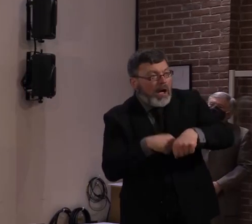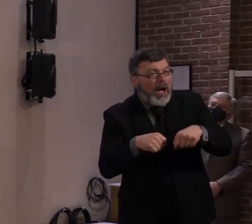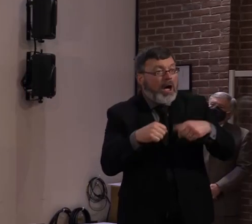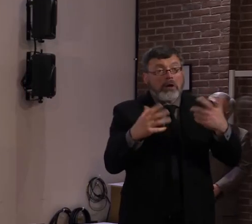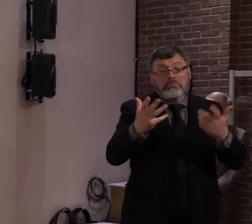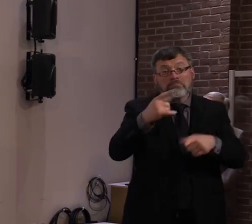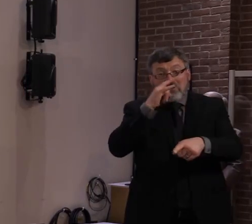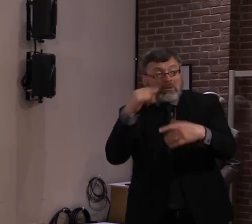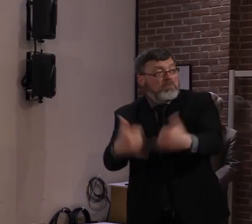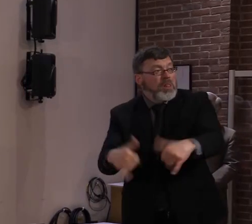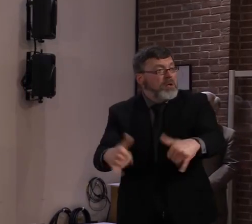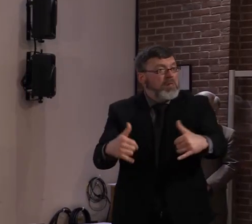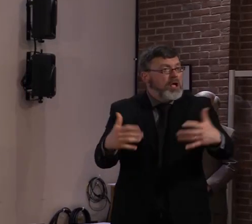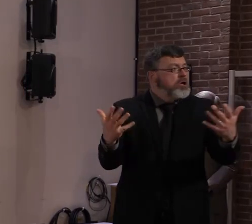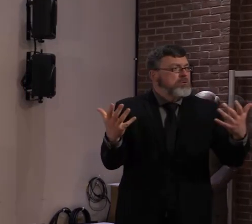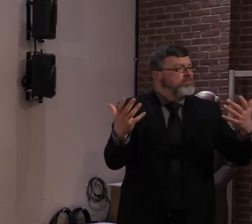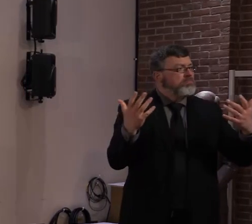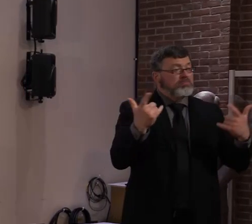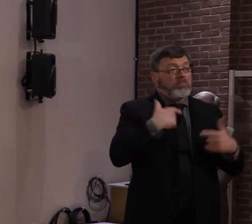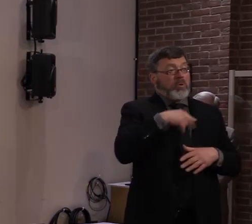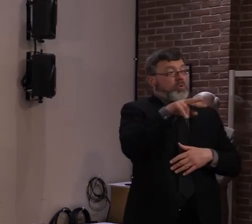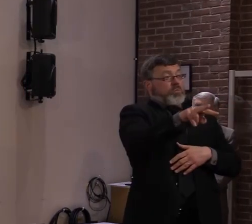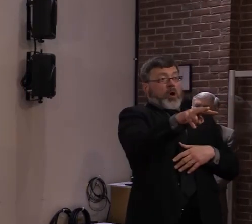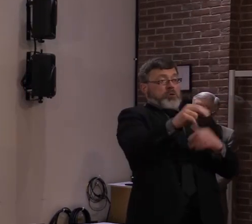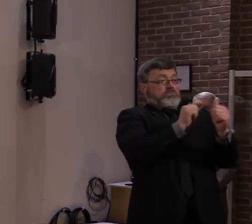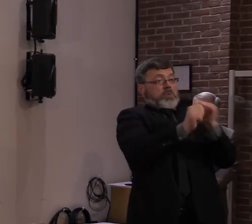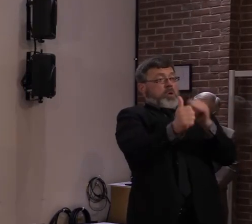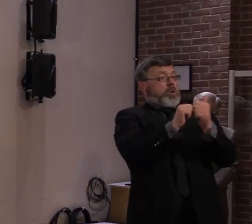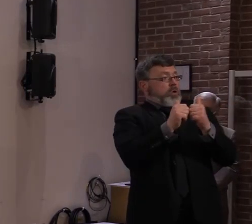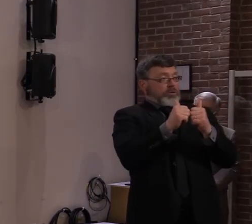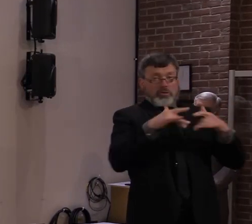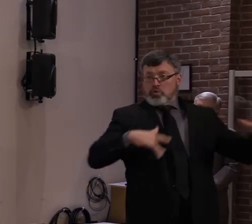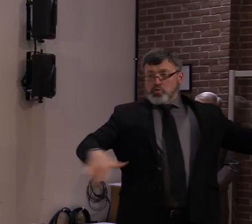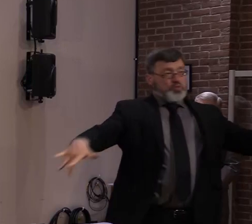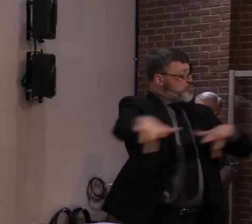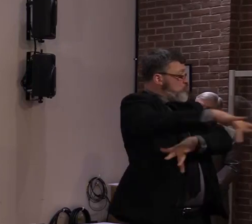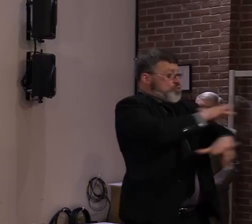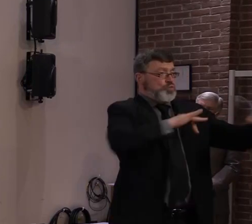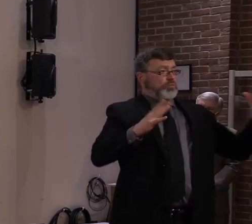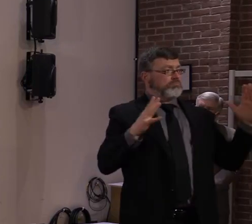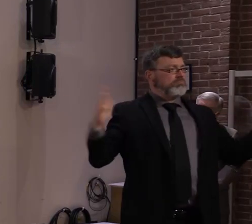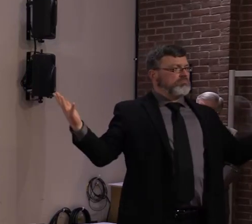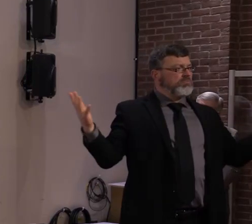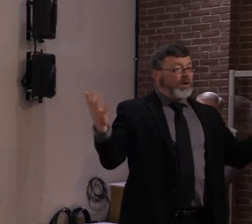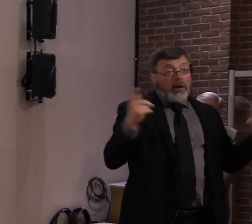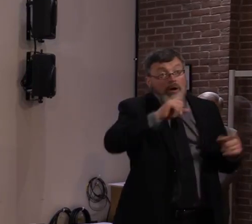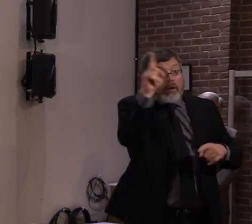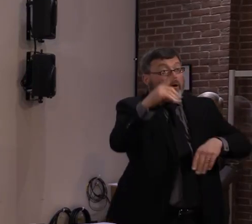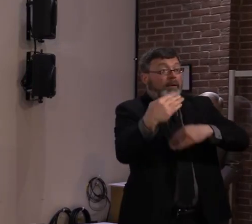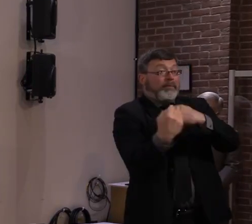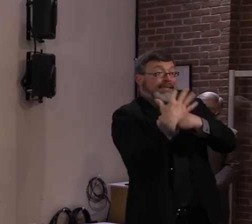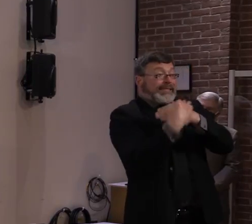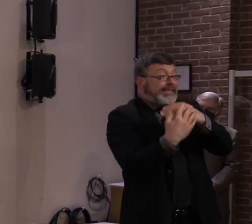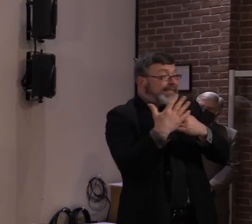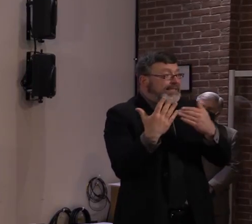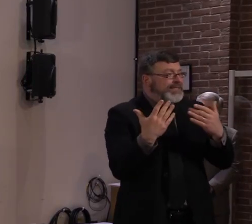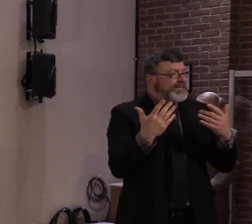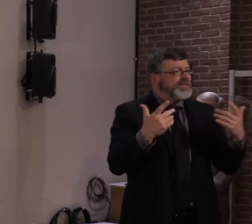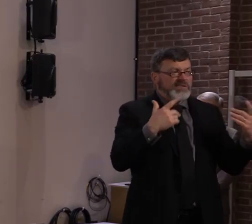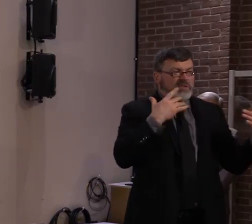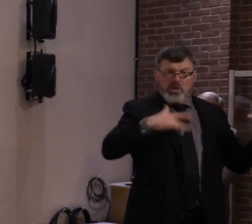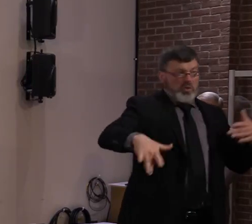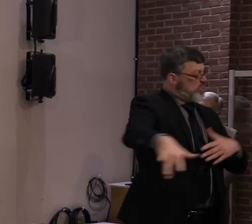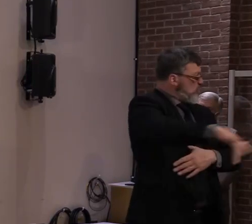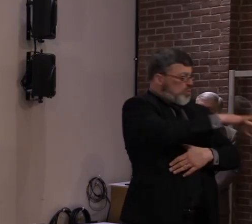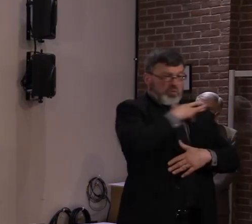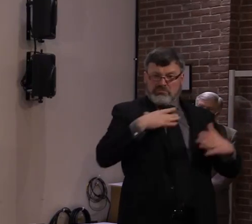sidelines watching a baseball game, or you're heading to the beach at a time that there's plenty of space around you, you are not